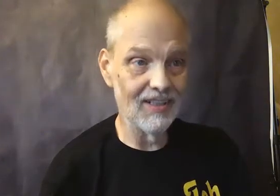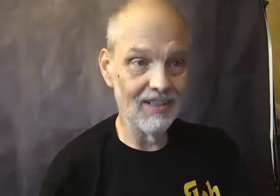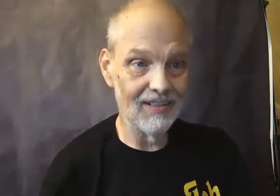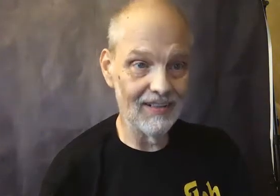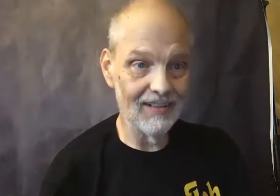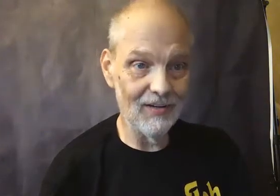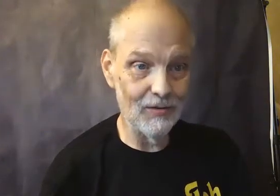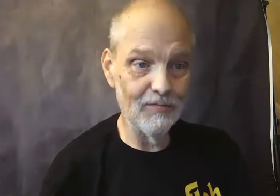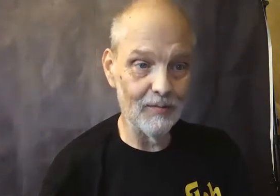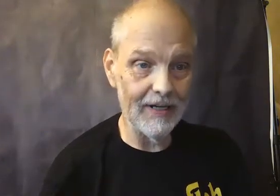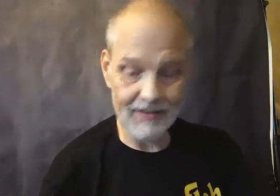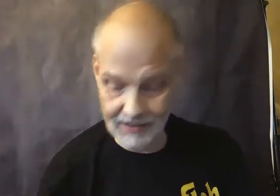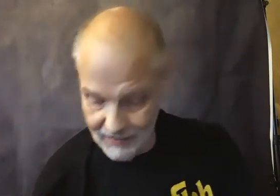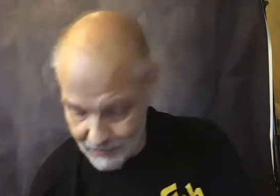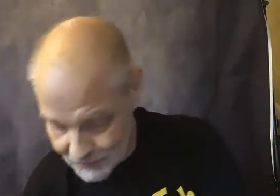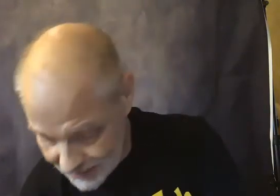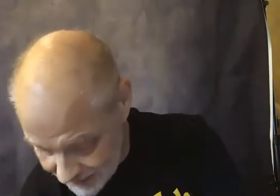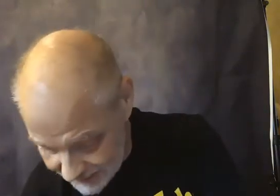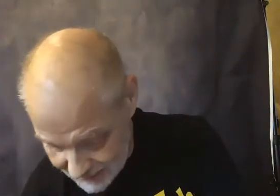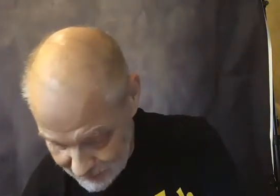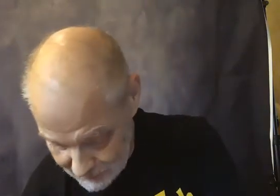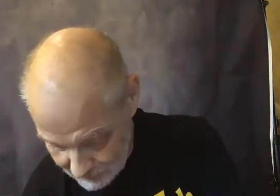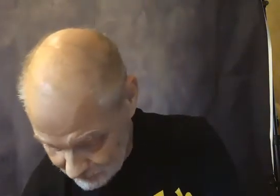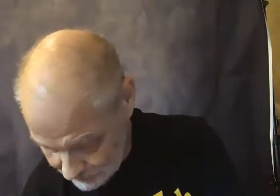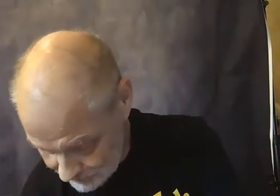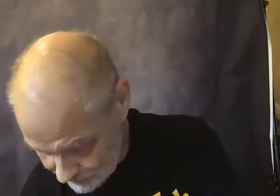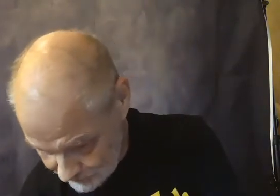Good. Oh, you've been practicing. Oh, good. I like that.